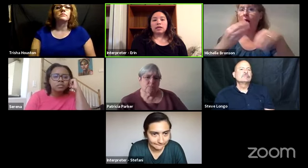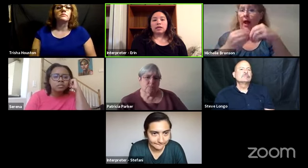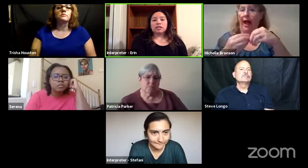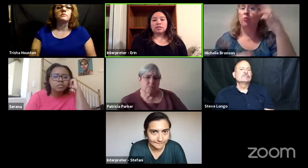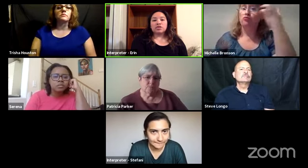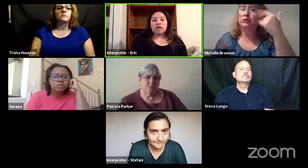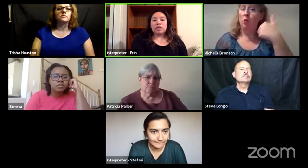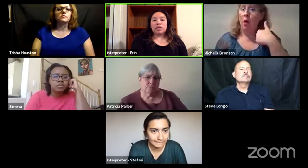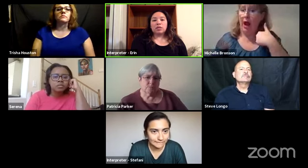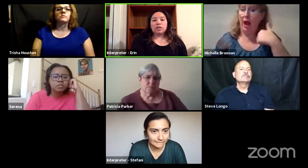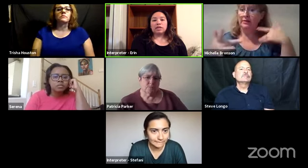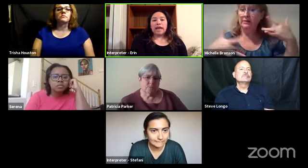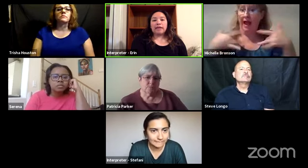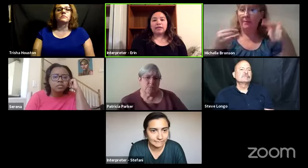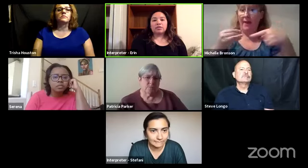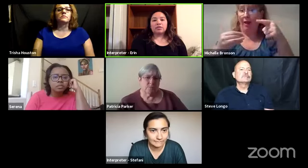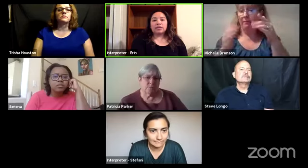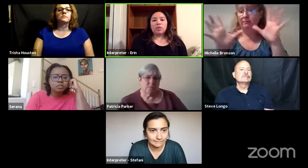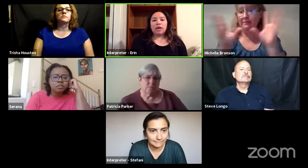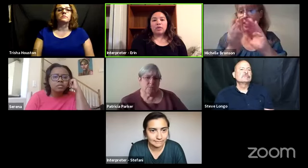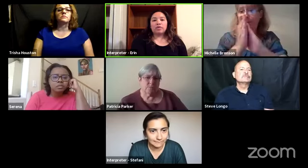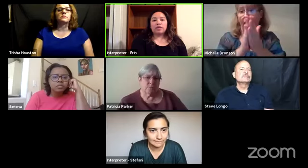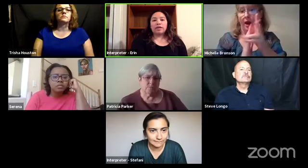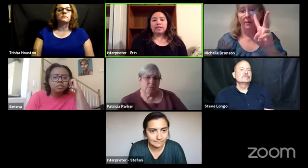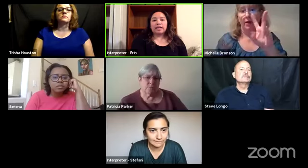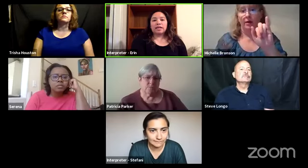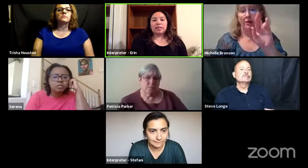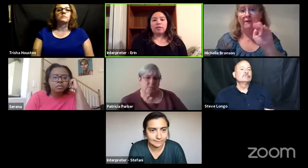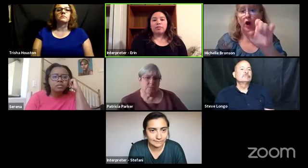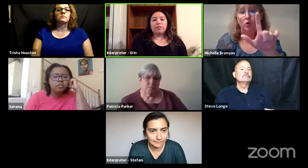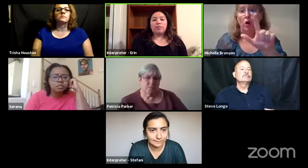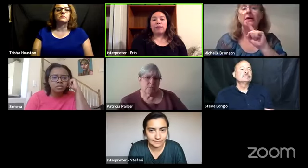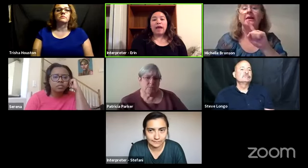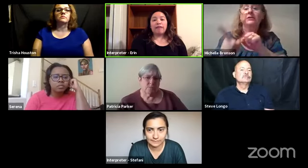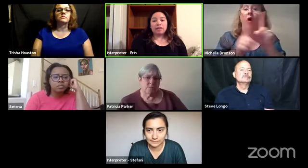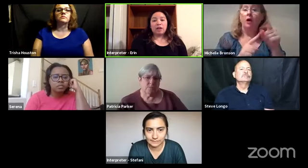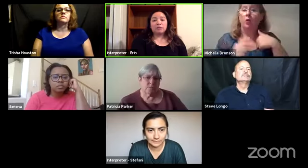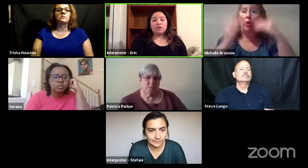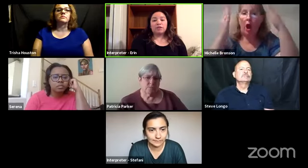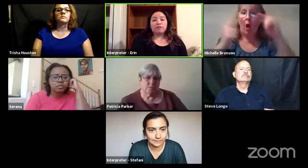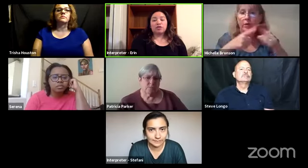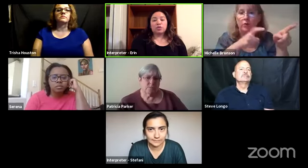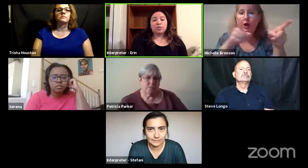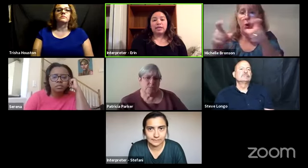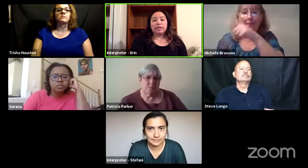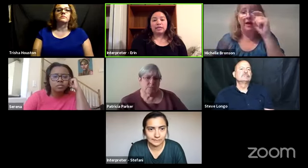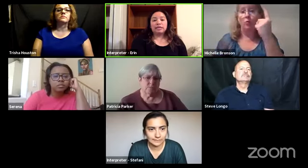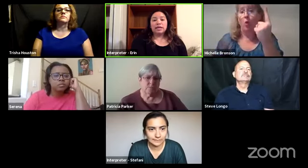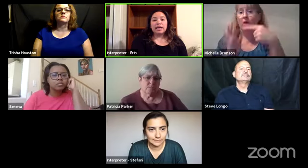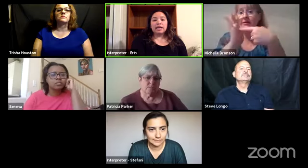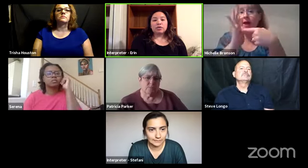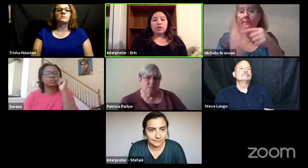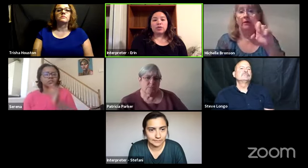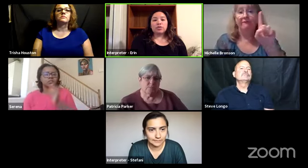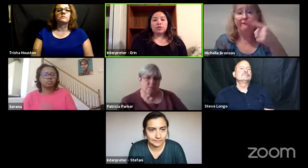This is Michelle. I wanted to add that the reason why we're very excited about having the option of virtual meetings is we're hoping to